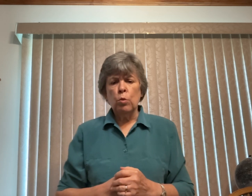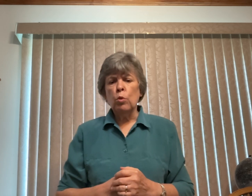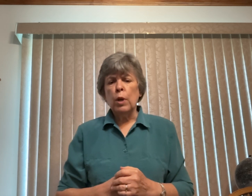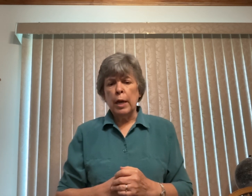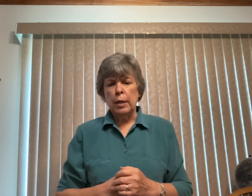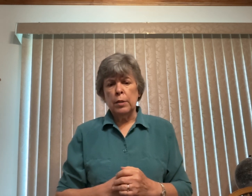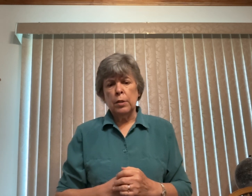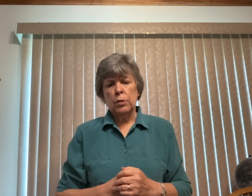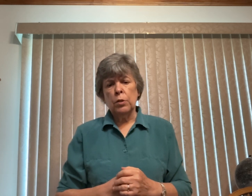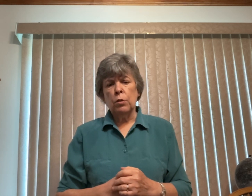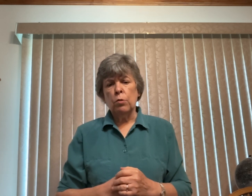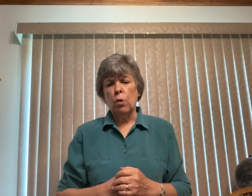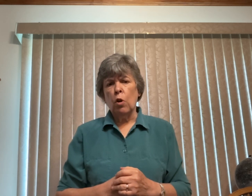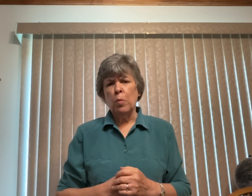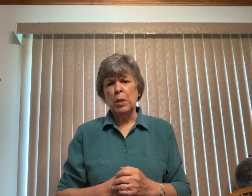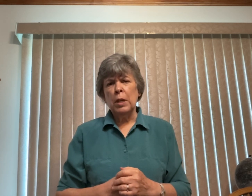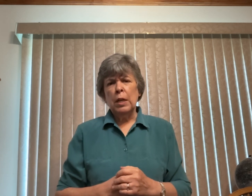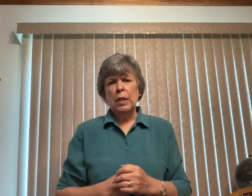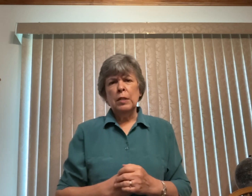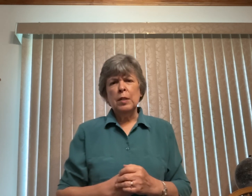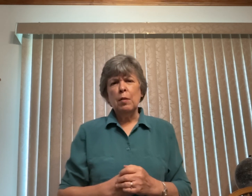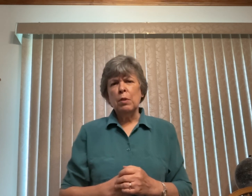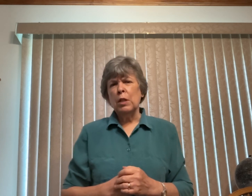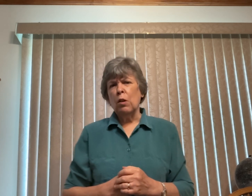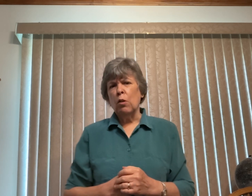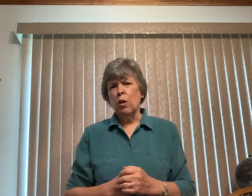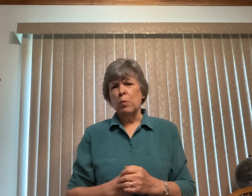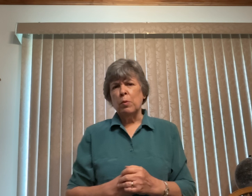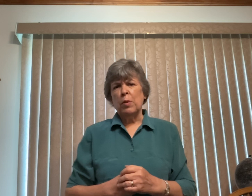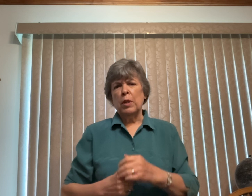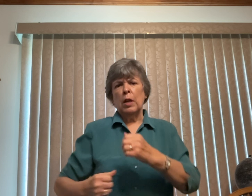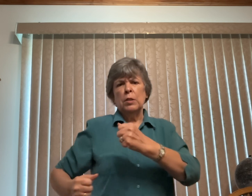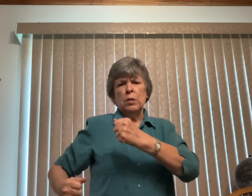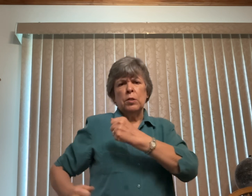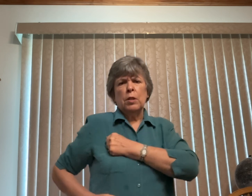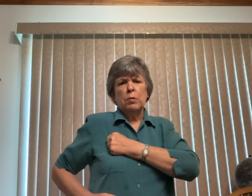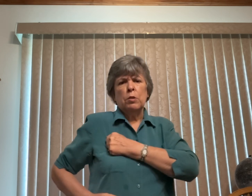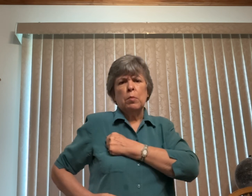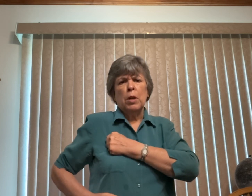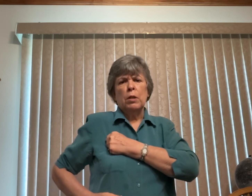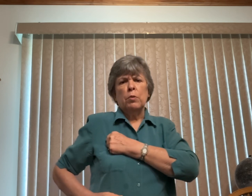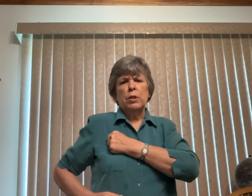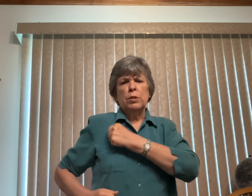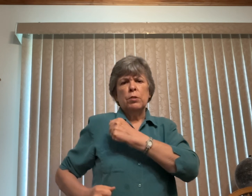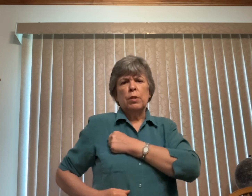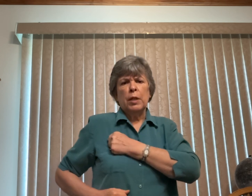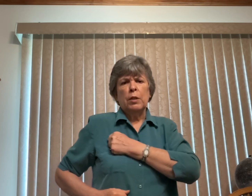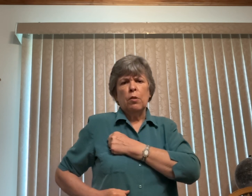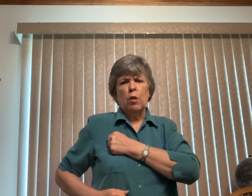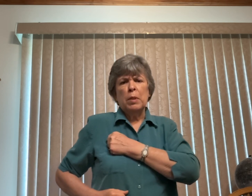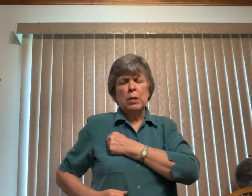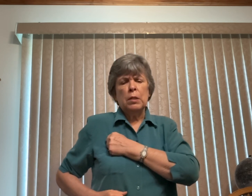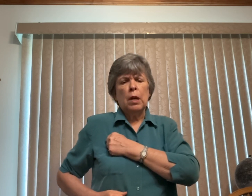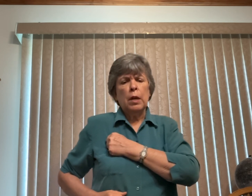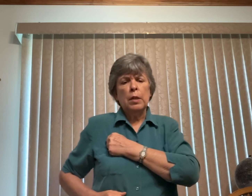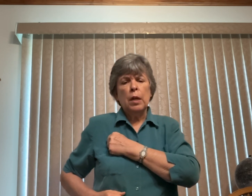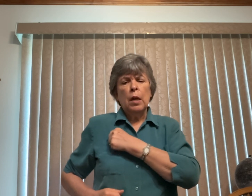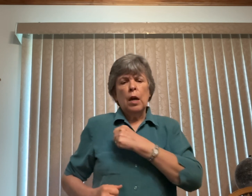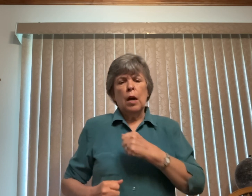cruel hate. So armed, he's not really armed with guns and stuff, so I'm not going to do like the army sign. I'm